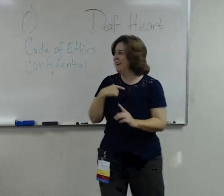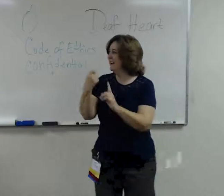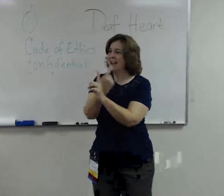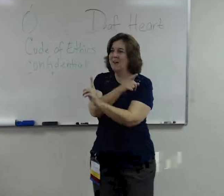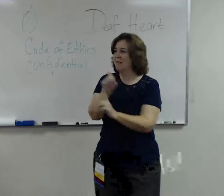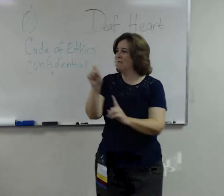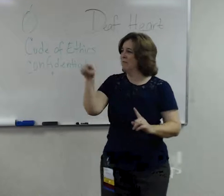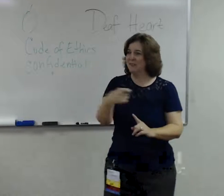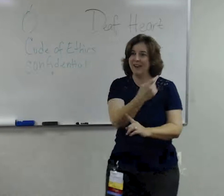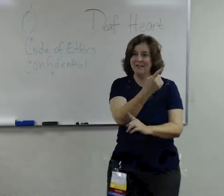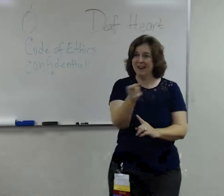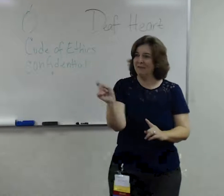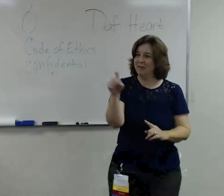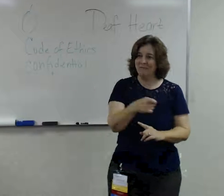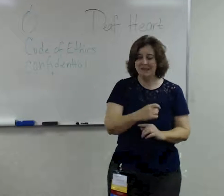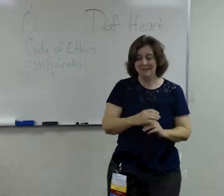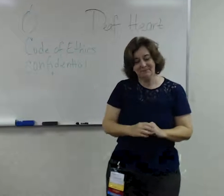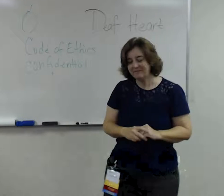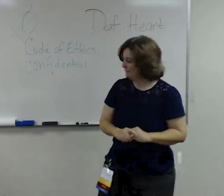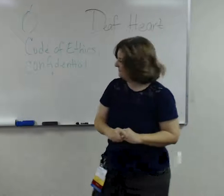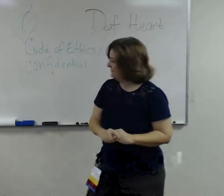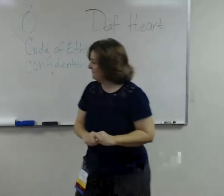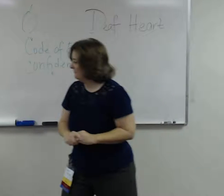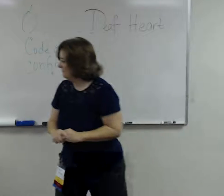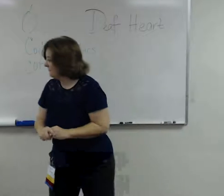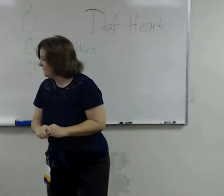Okay. I know we're just kind of rambling, but